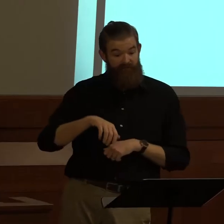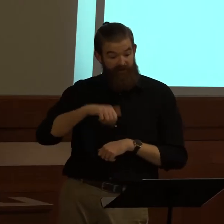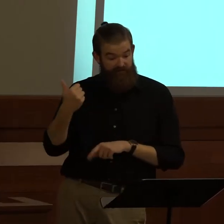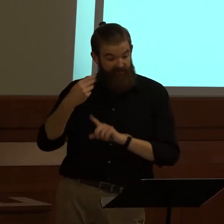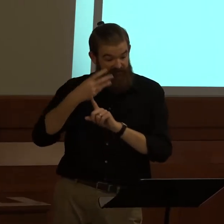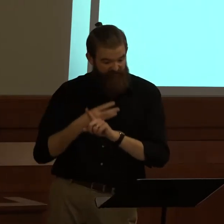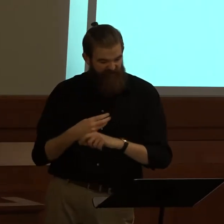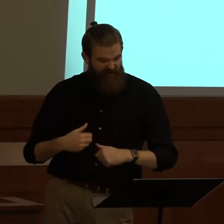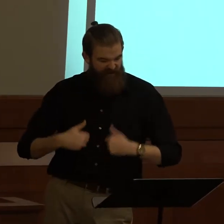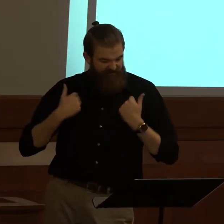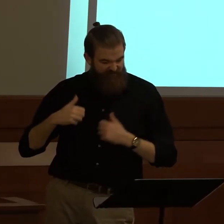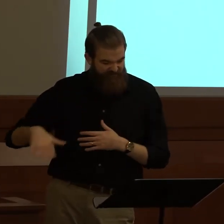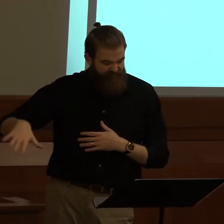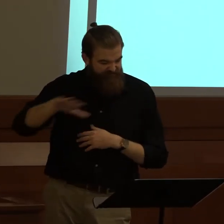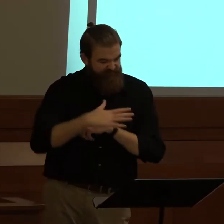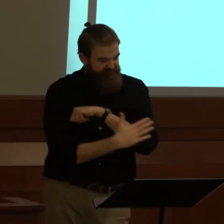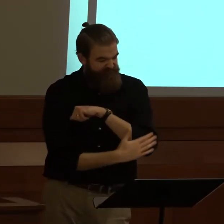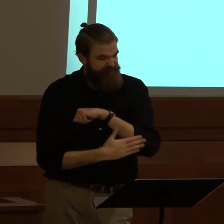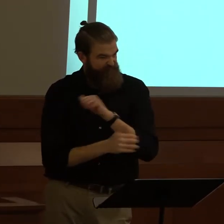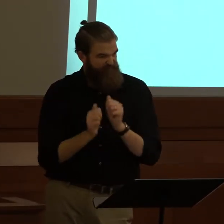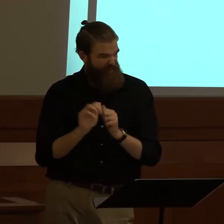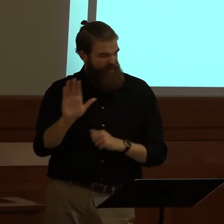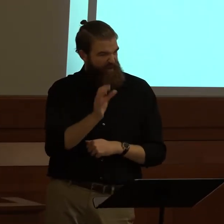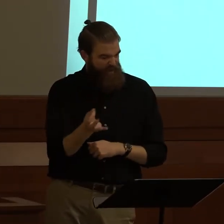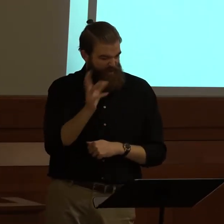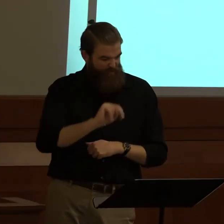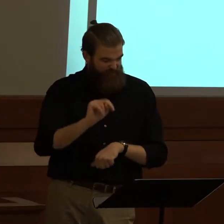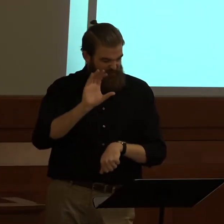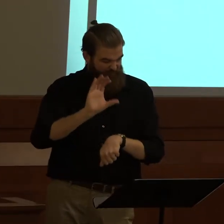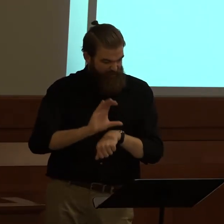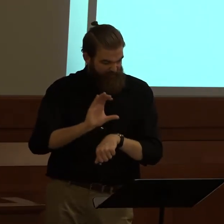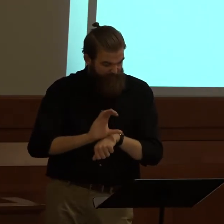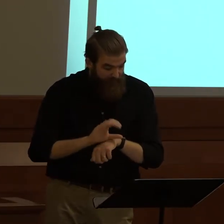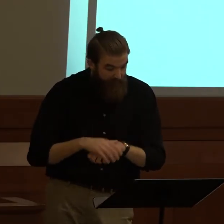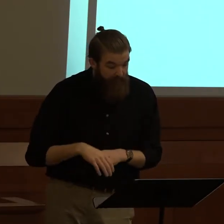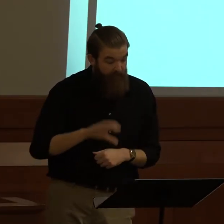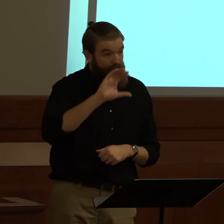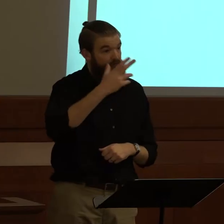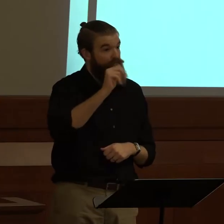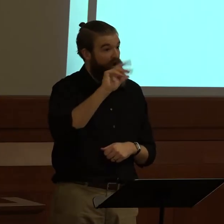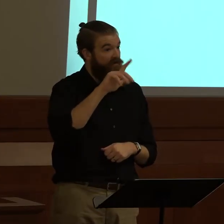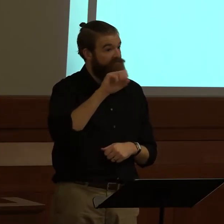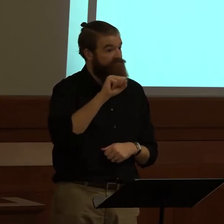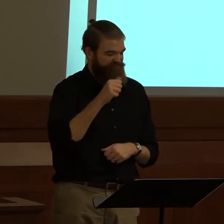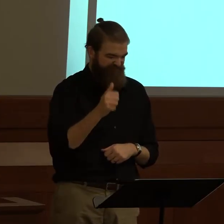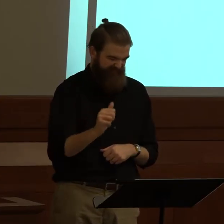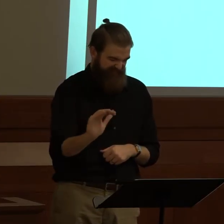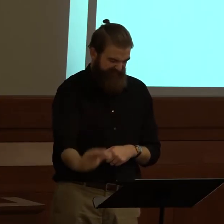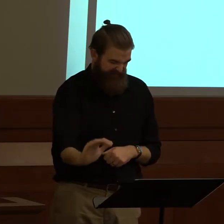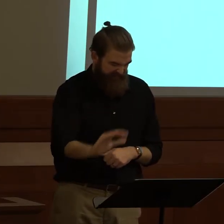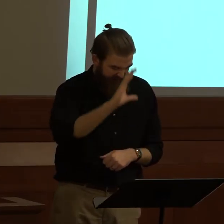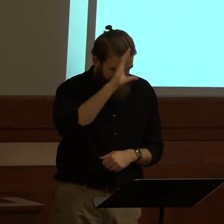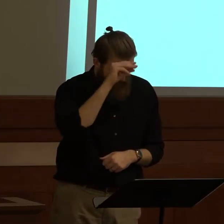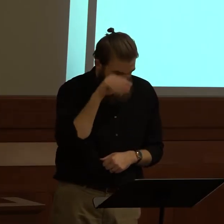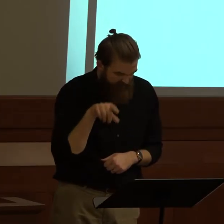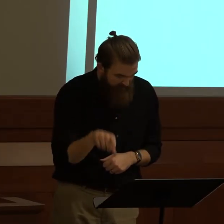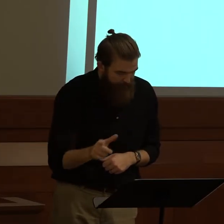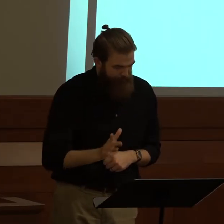prayers and daily masses of his Catholic childhood. As a preschooler, he liked to pretend he was celebrating